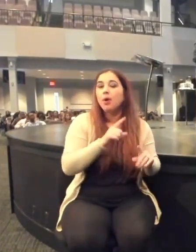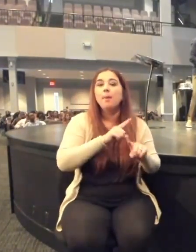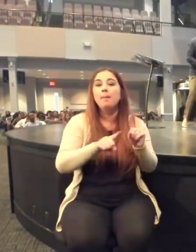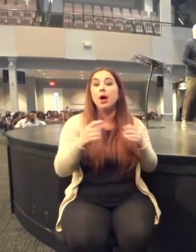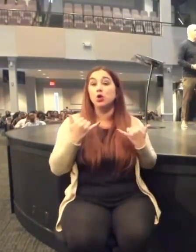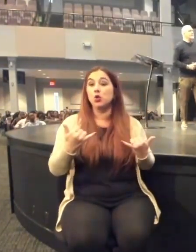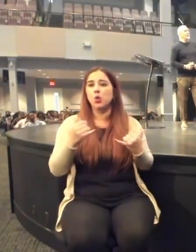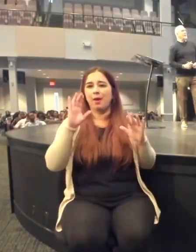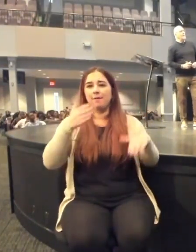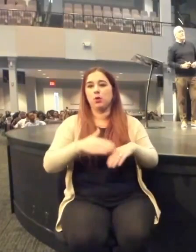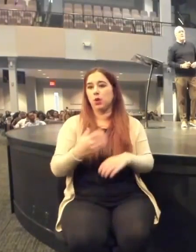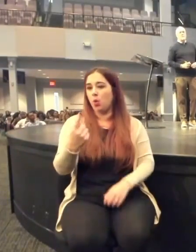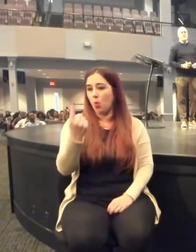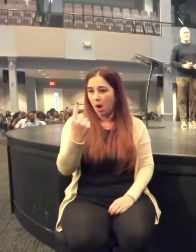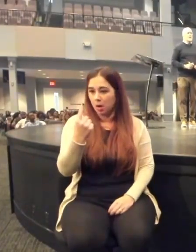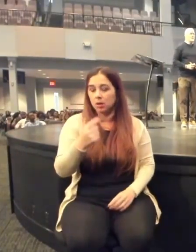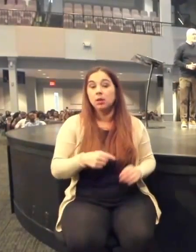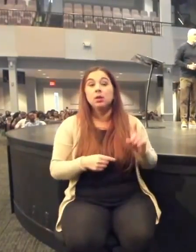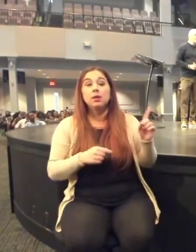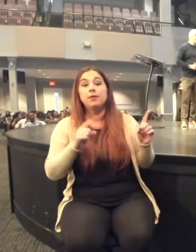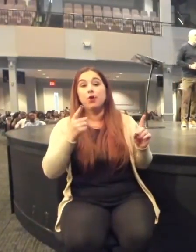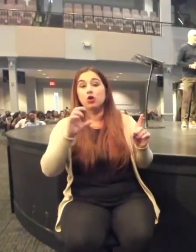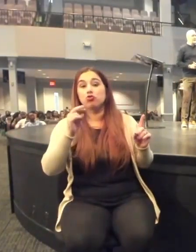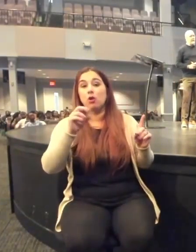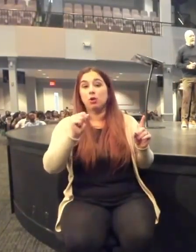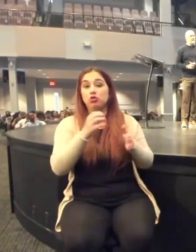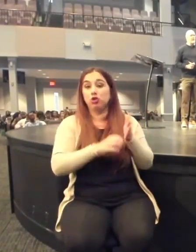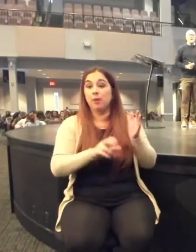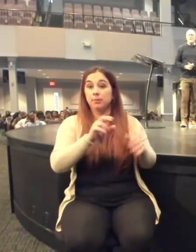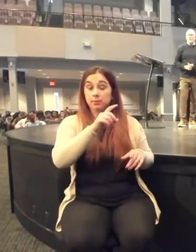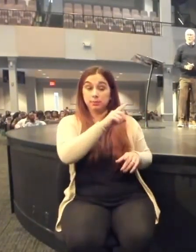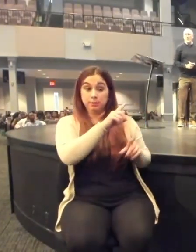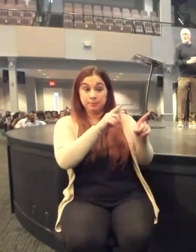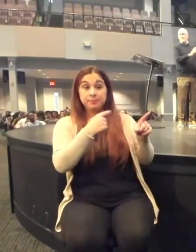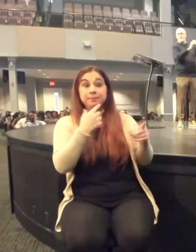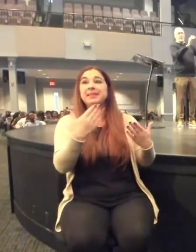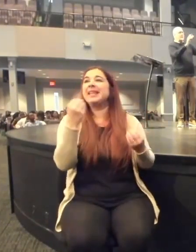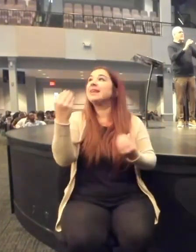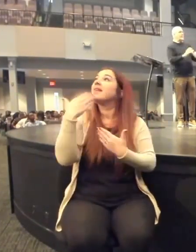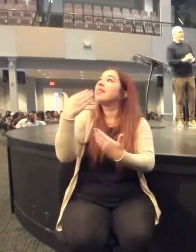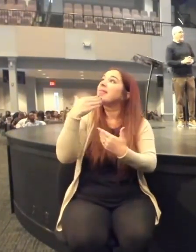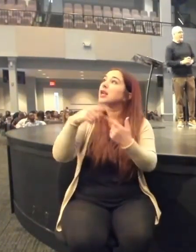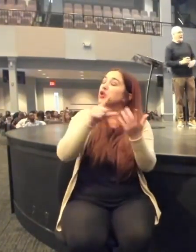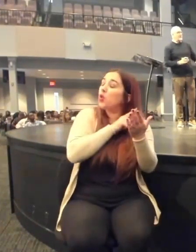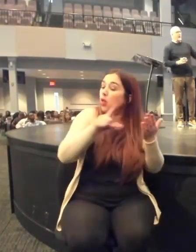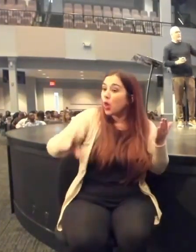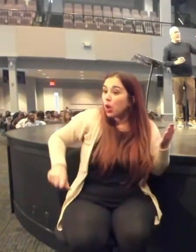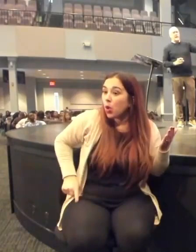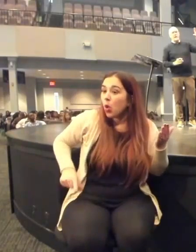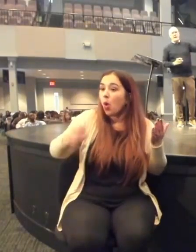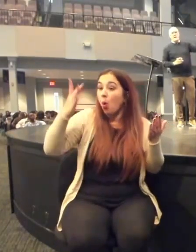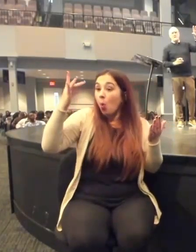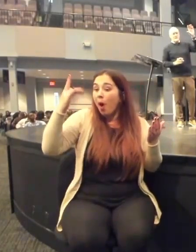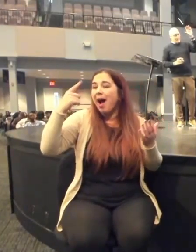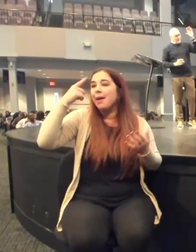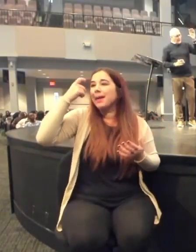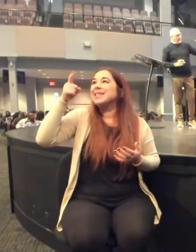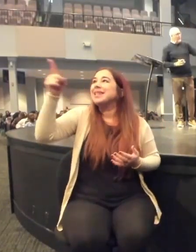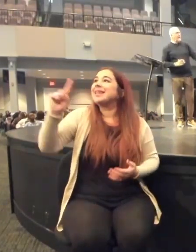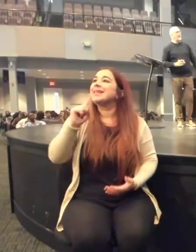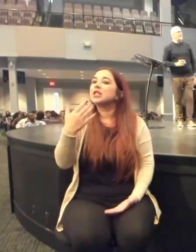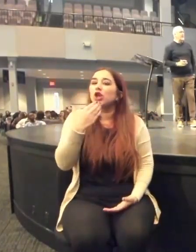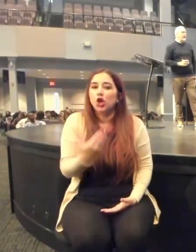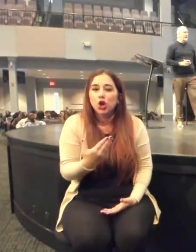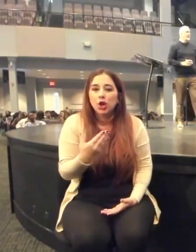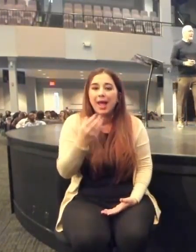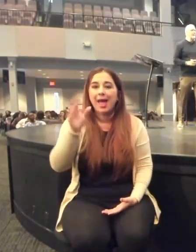one today from 1 Chronicles chapter 16, verse 34. Give thanks to the Lord. He gives us a reason for giving thanks, for He is